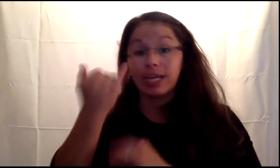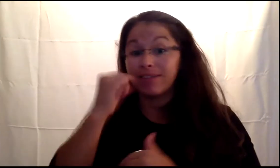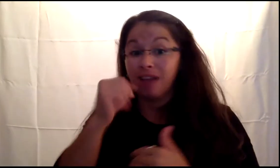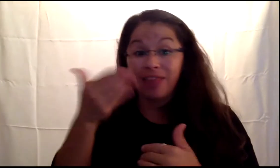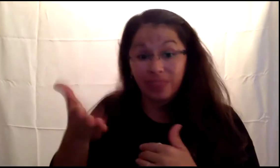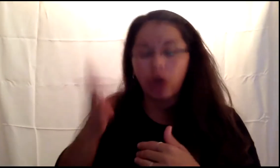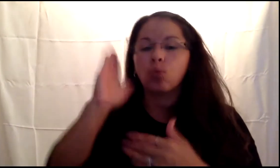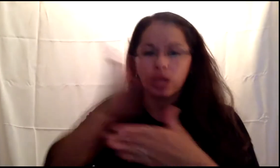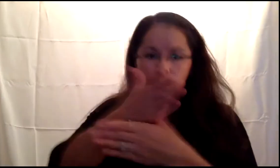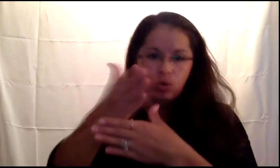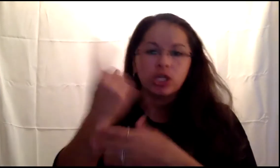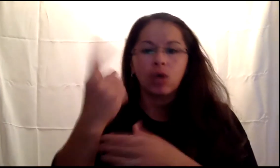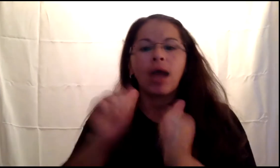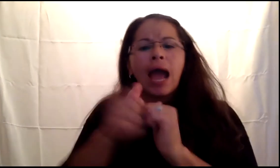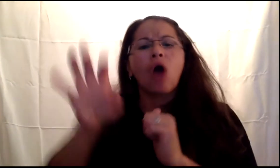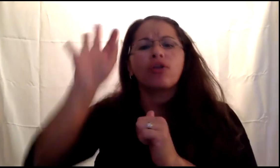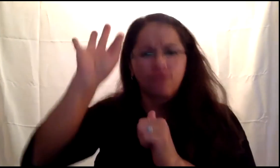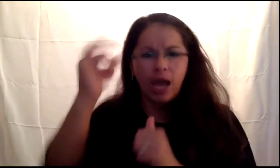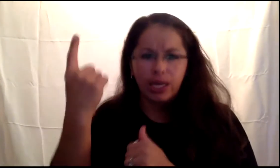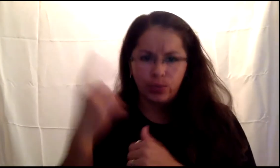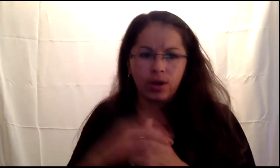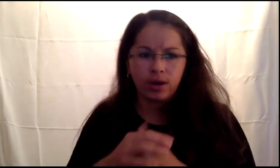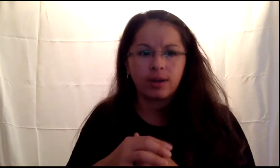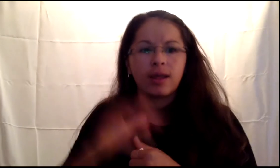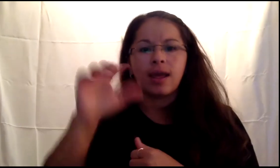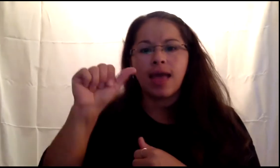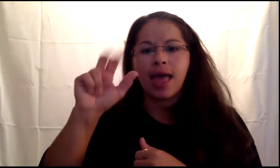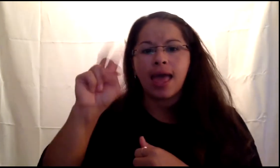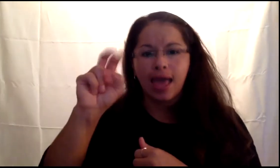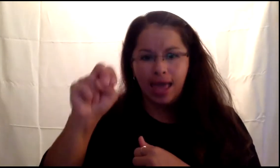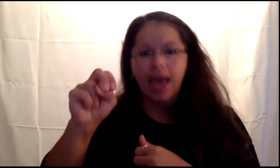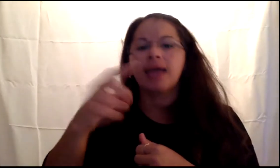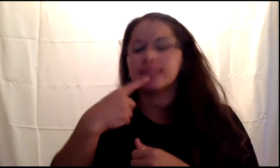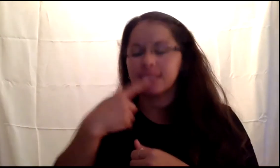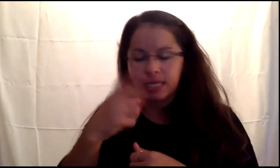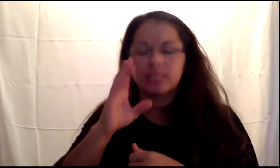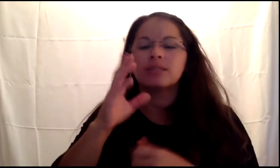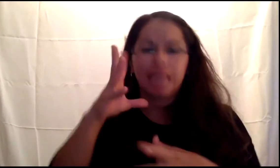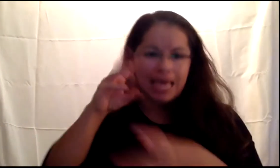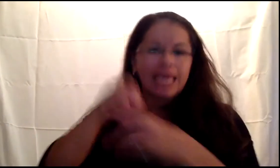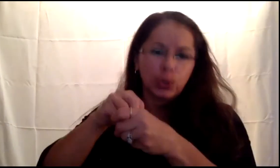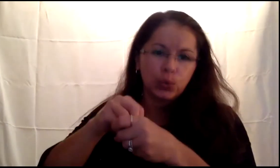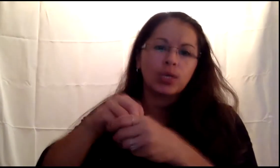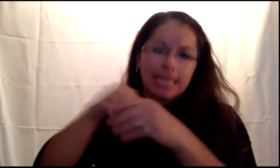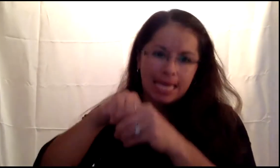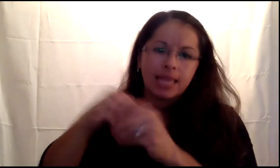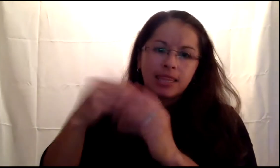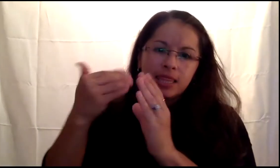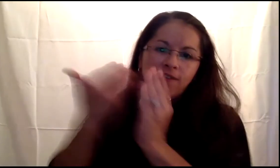to locate one, how to find one. Anna's nodding, so yes, there is one in that folder we'll be sharing. Thank you. Yeah. If I can add to just real quick, I know in the resources that we'll